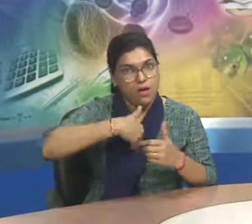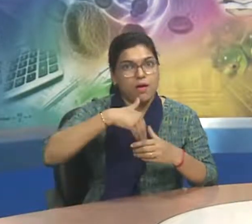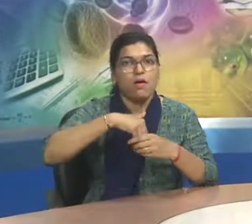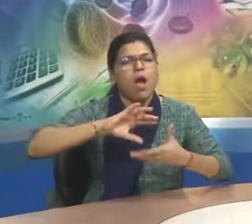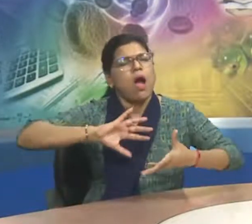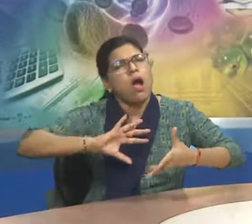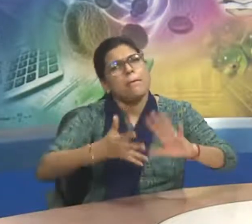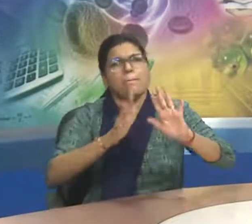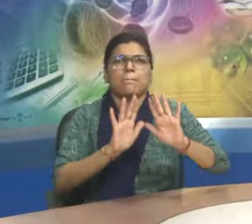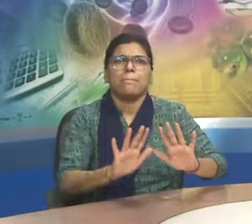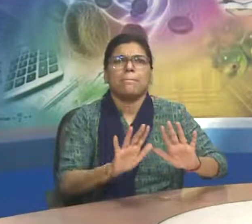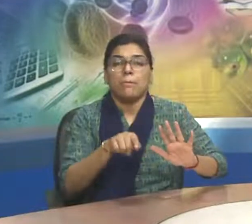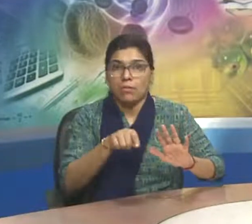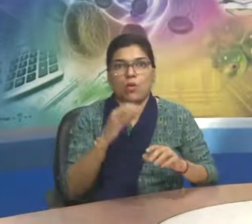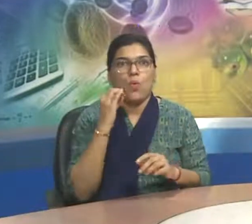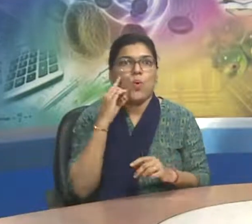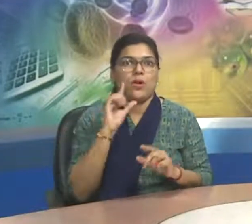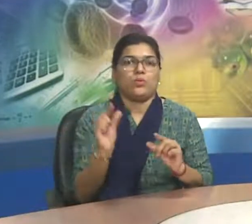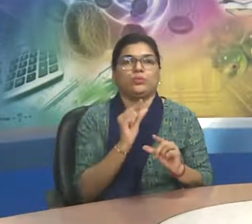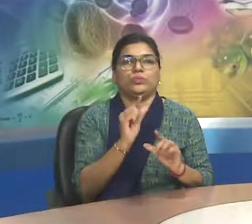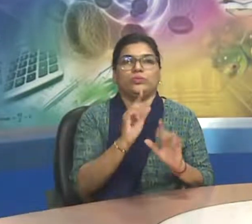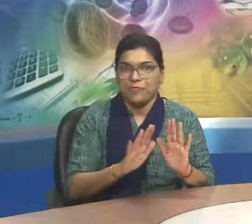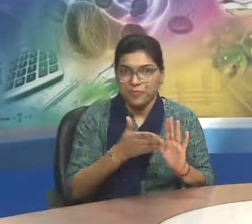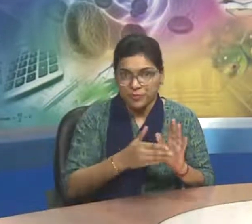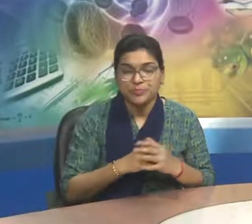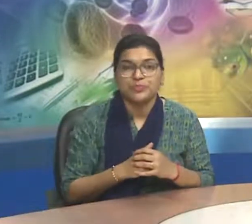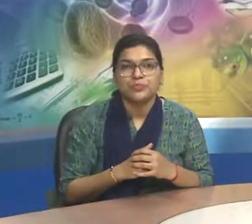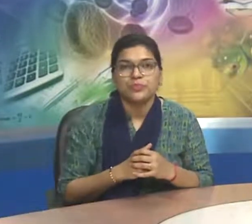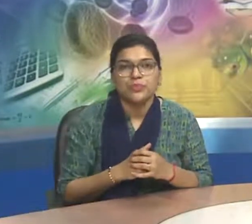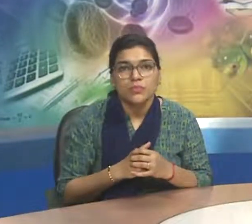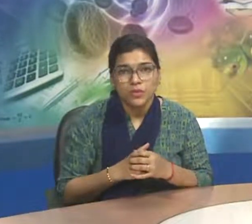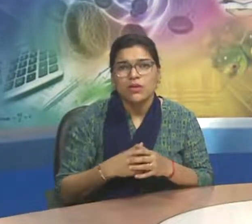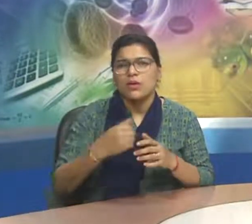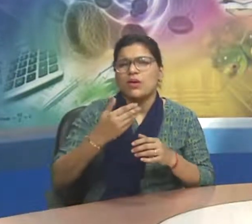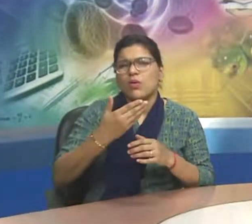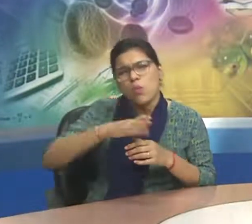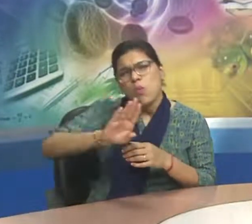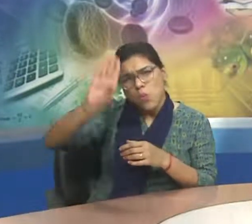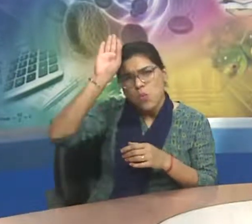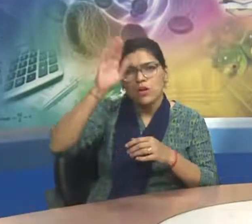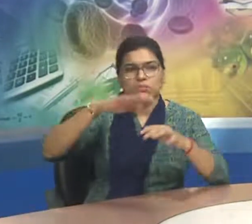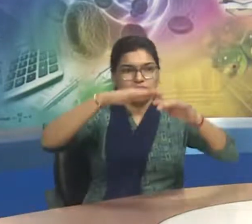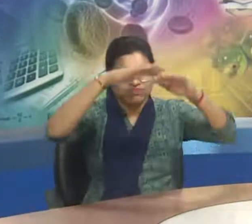was used by that primitive man to light caves and